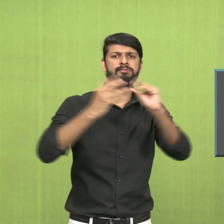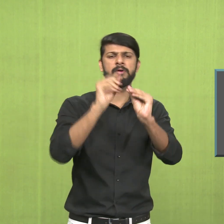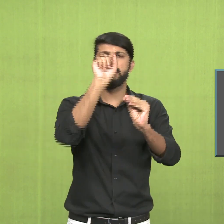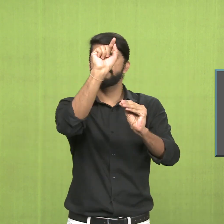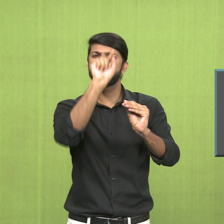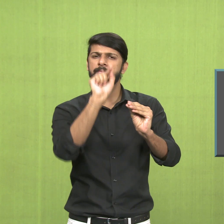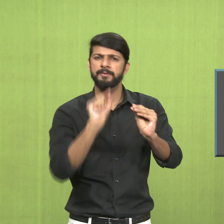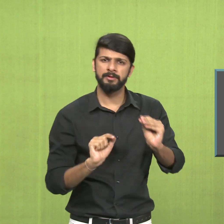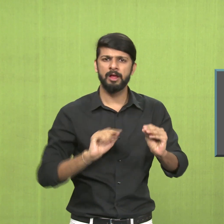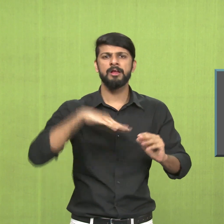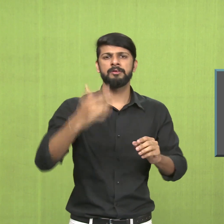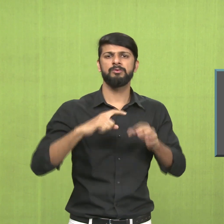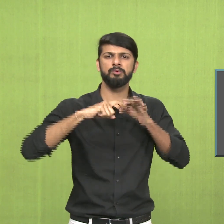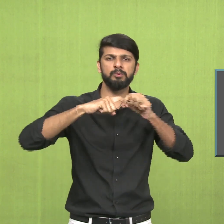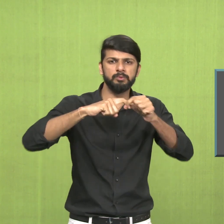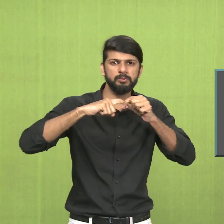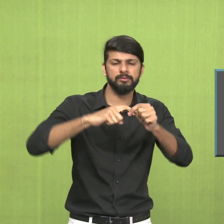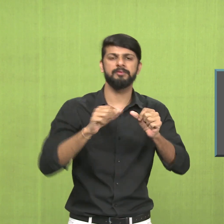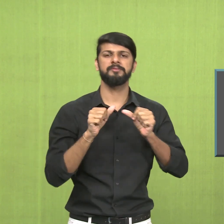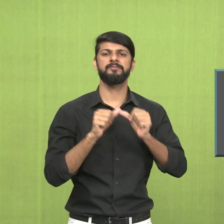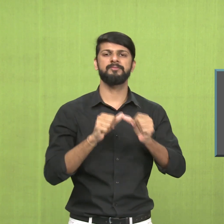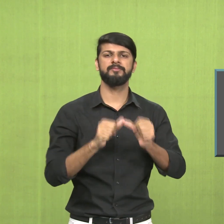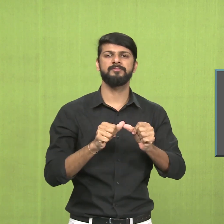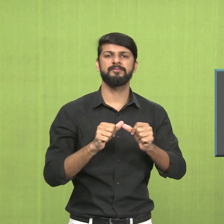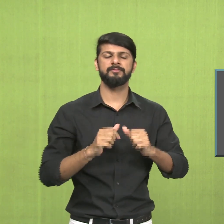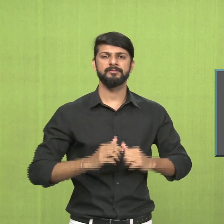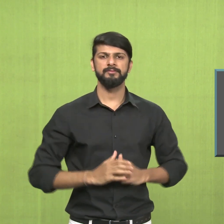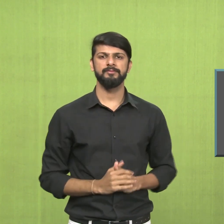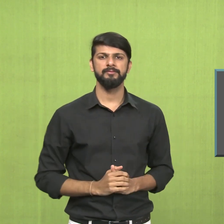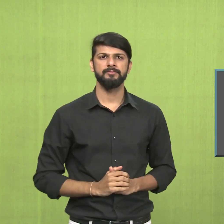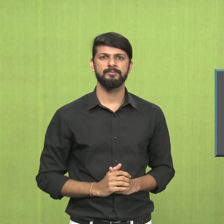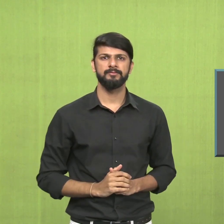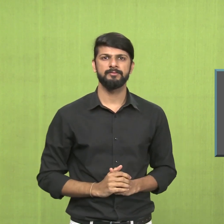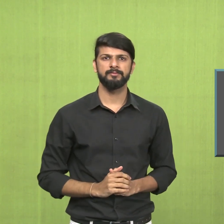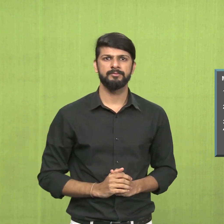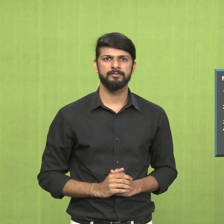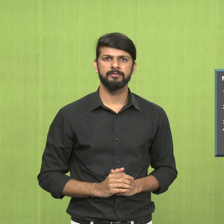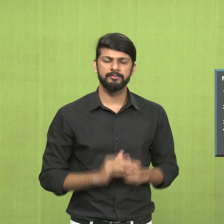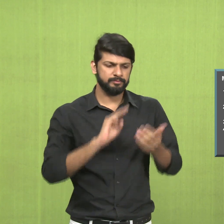Next, the summary of the lesson, and after that the questions and answers.